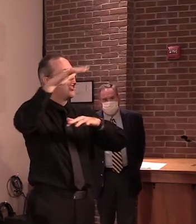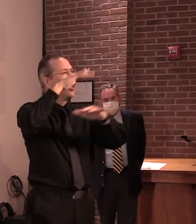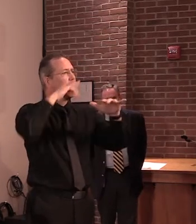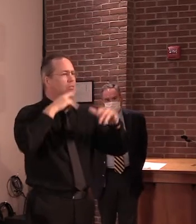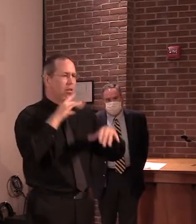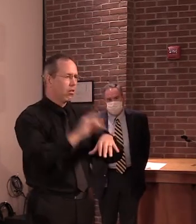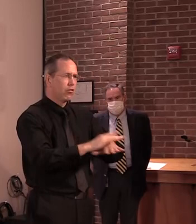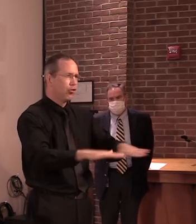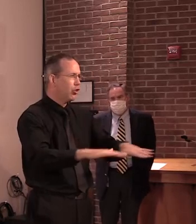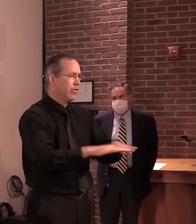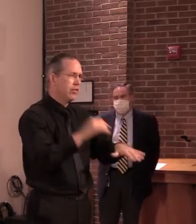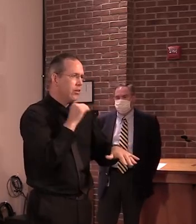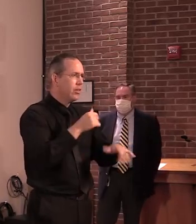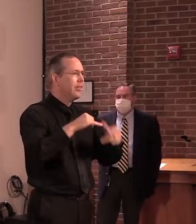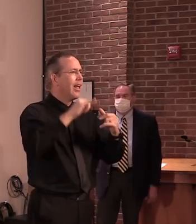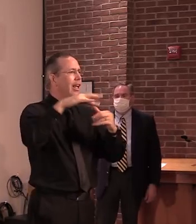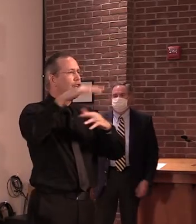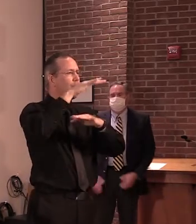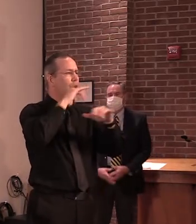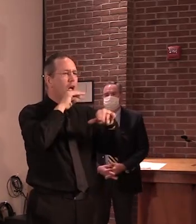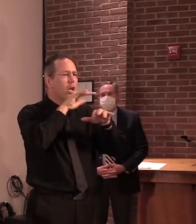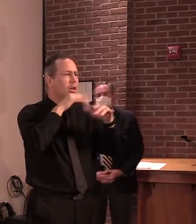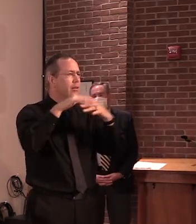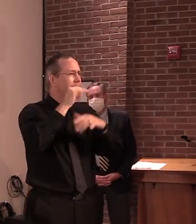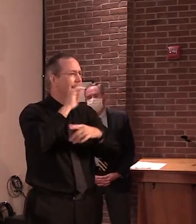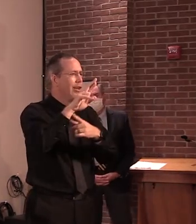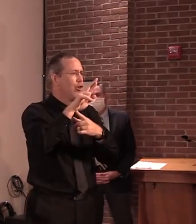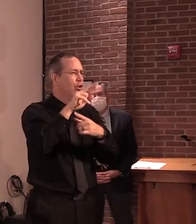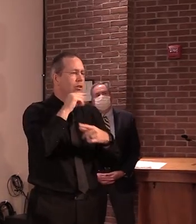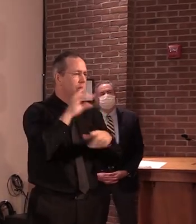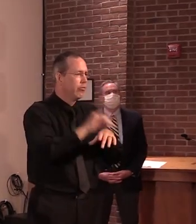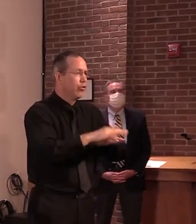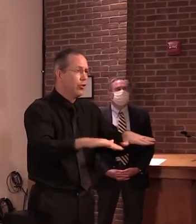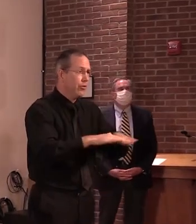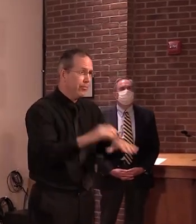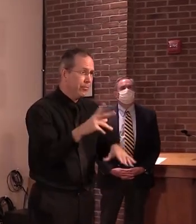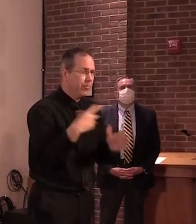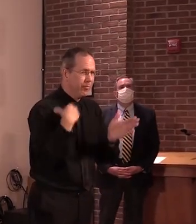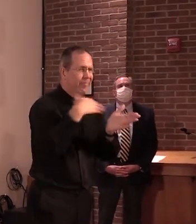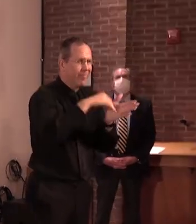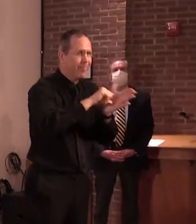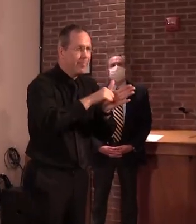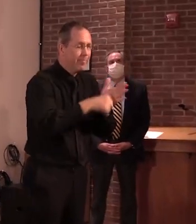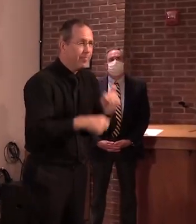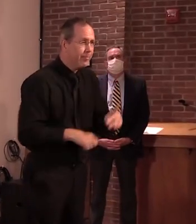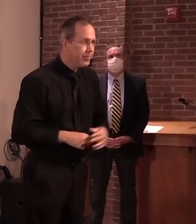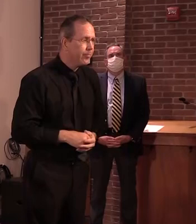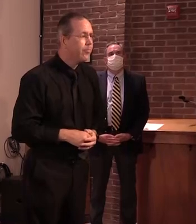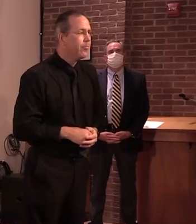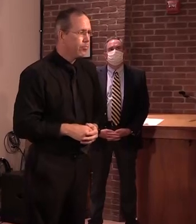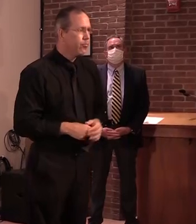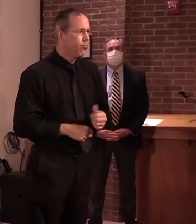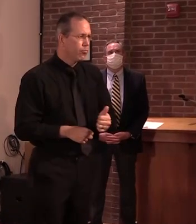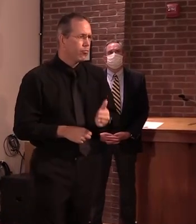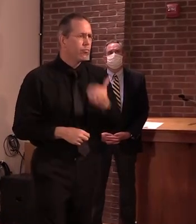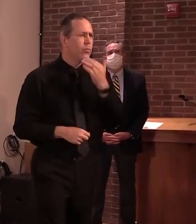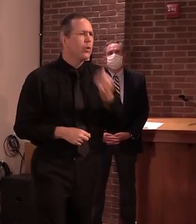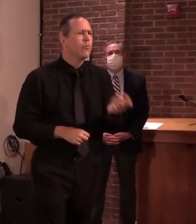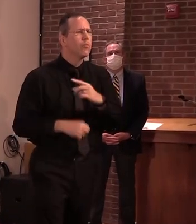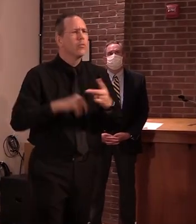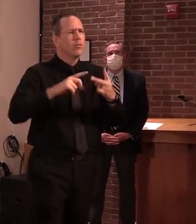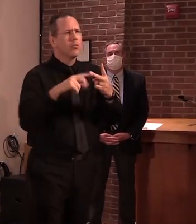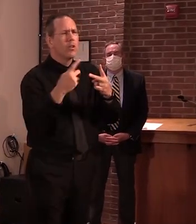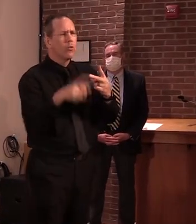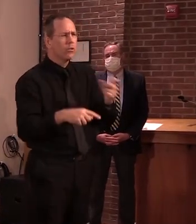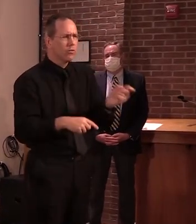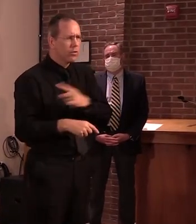Okay, great. Thanks, Doctor. Governor, this has to do with the prison death up here in